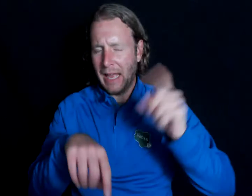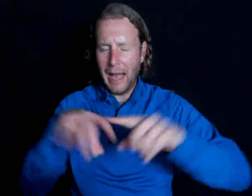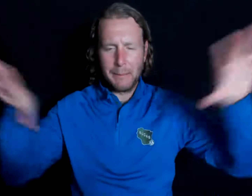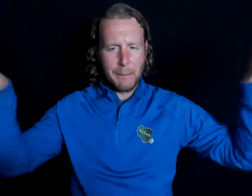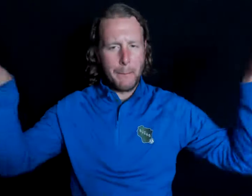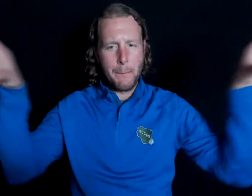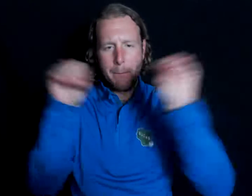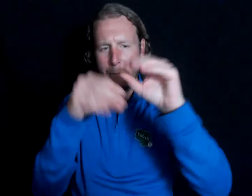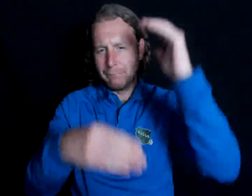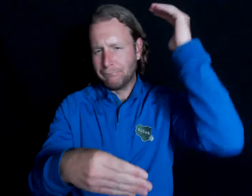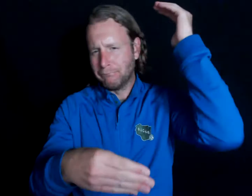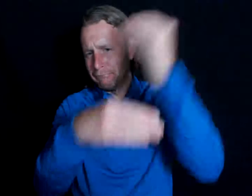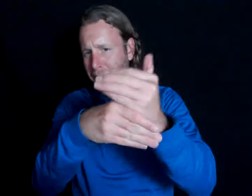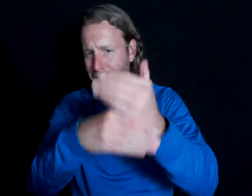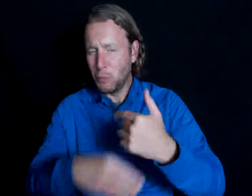could have shut it down after that.